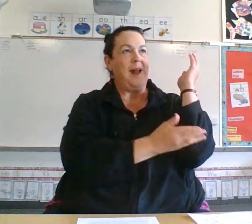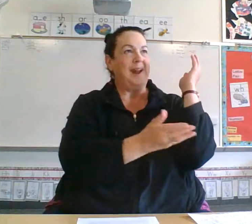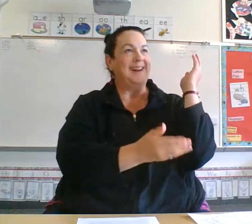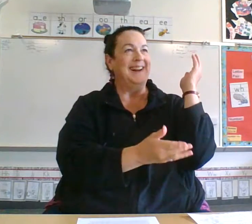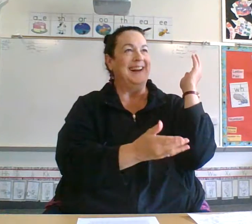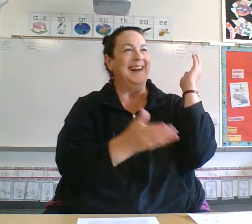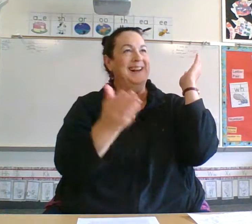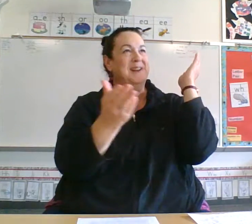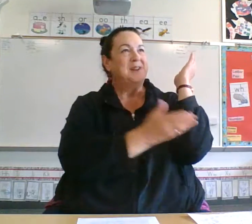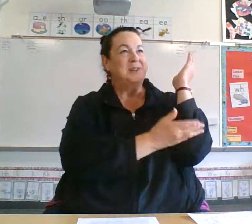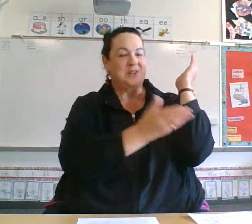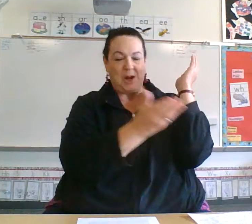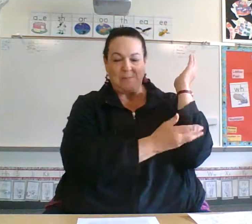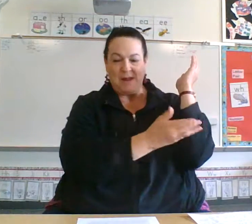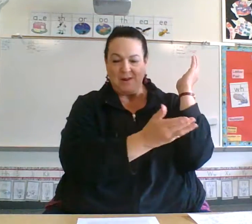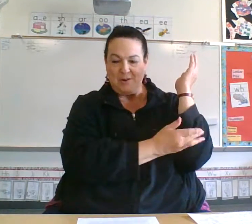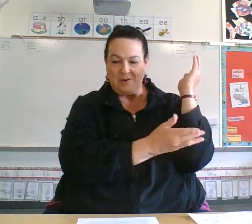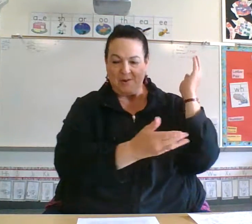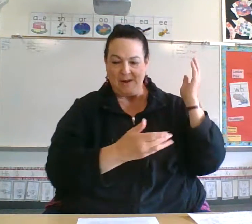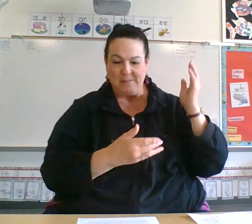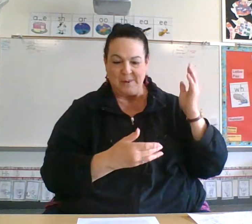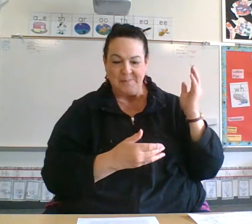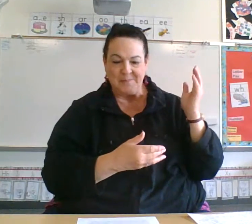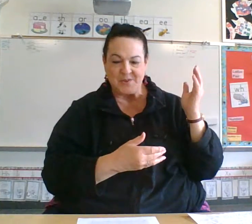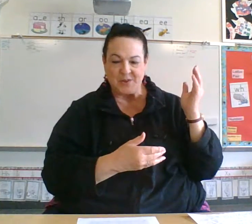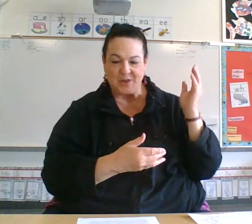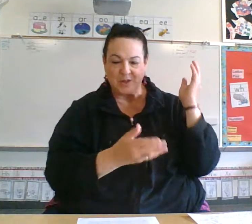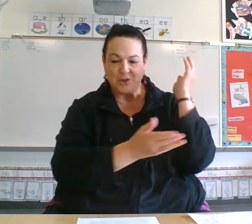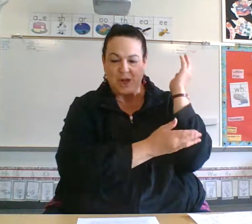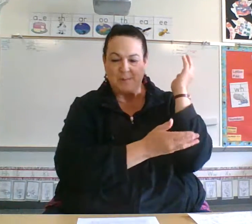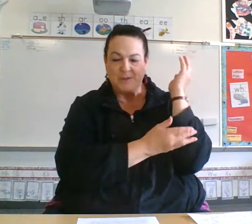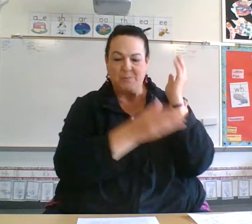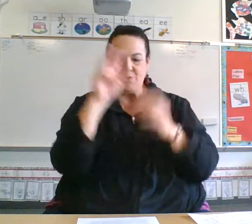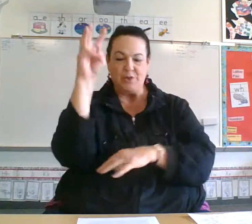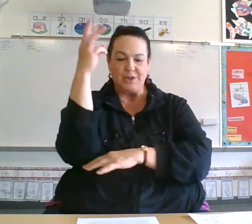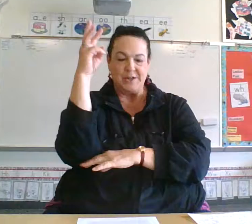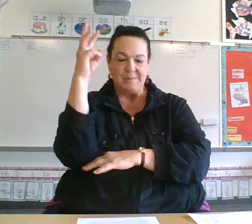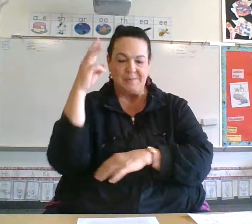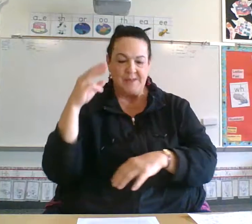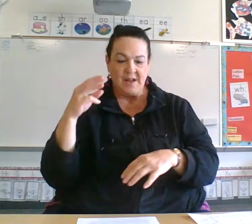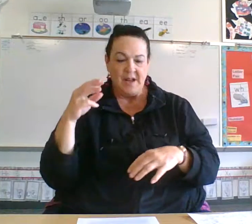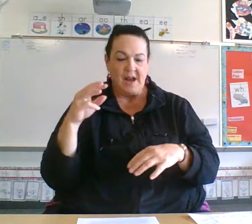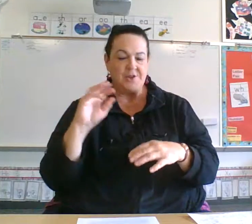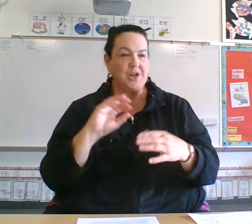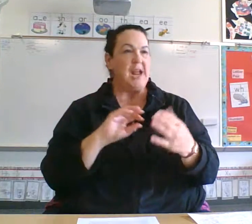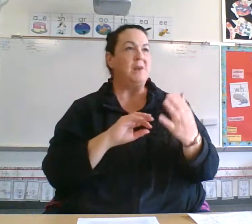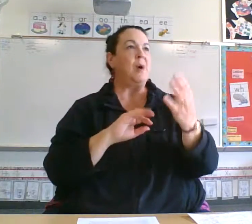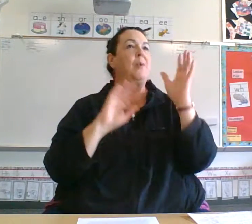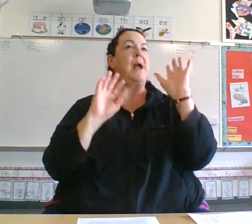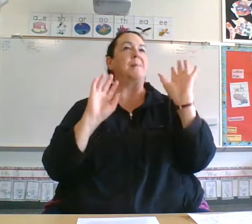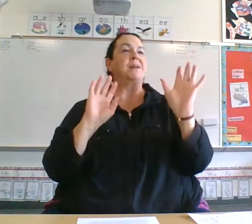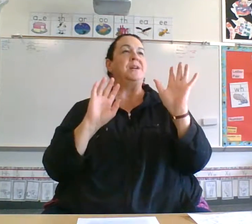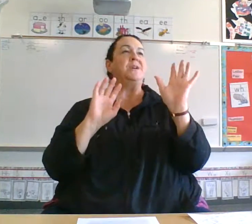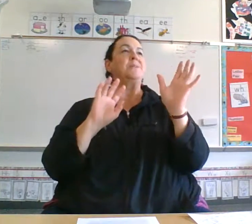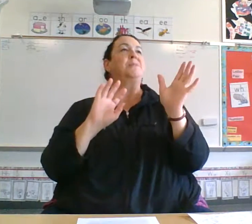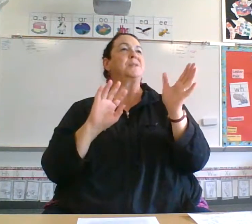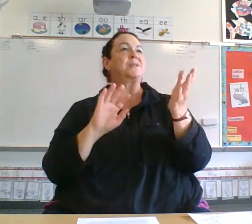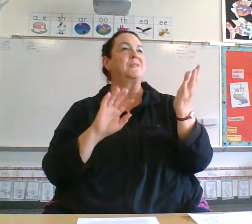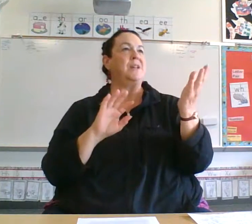whack. Chop down to your elbow. So you're going to chop some wood. January, okay, I'm going to tell you the months of the year.